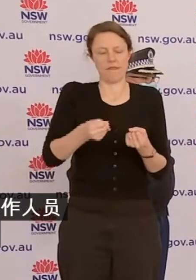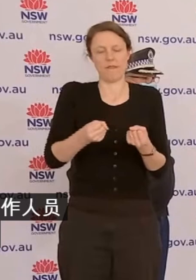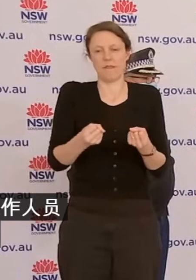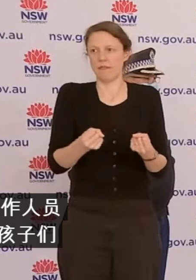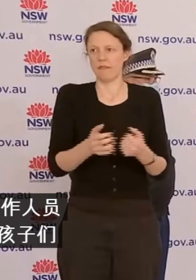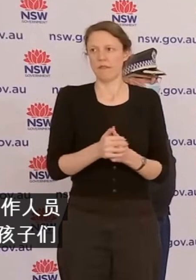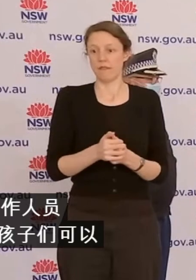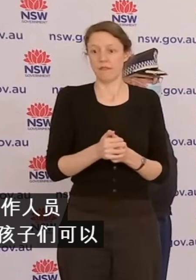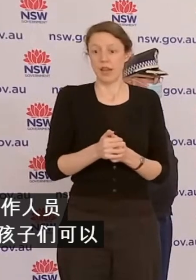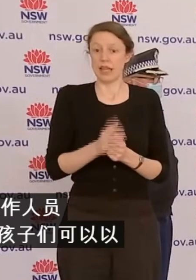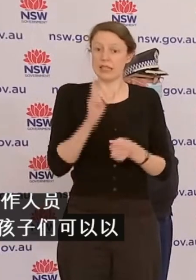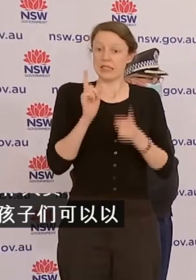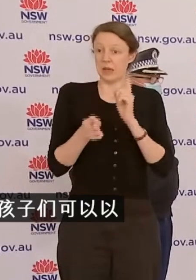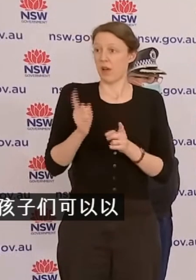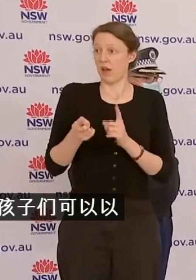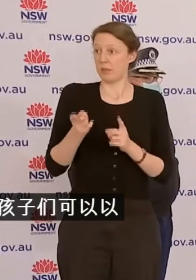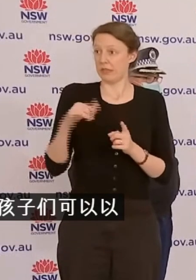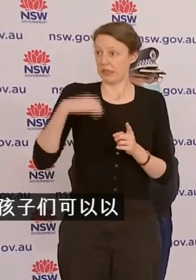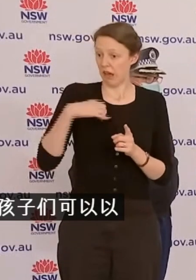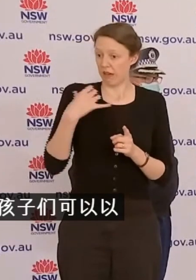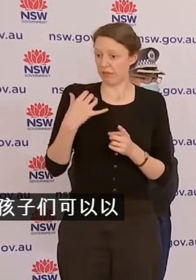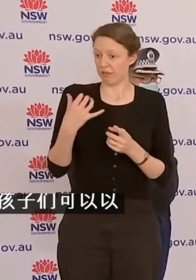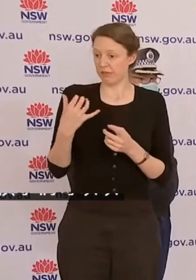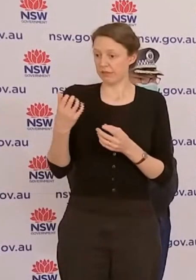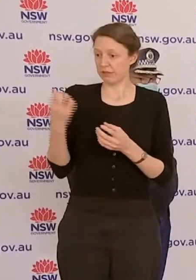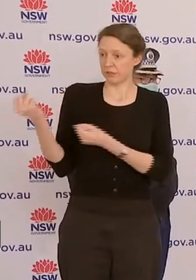and the children can in many ways